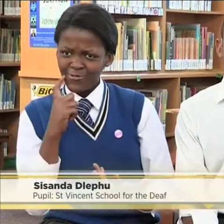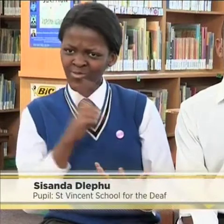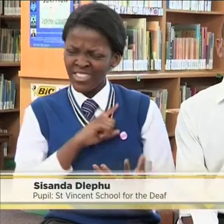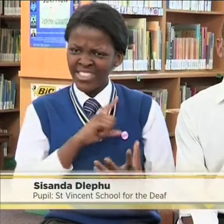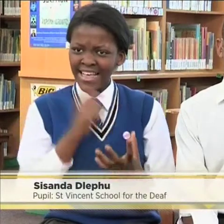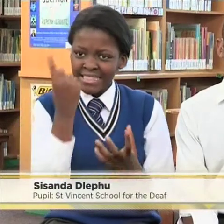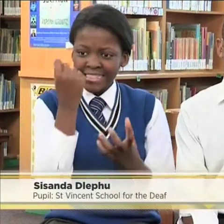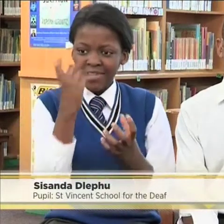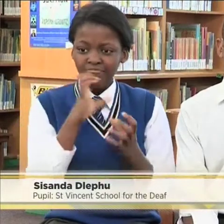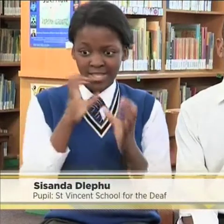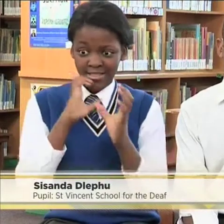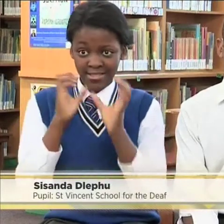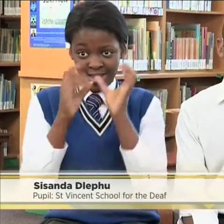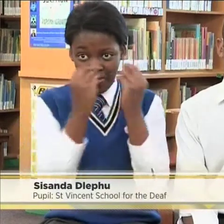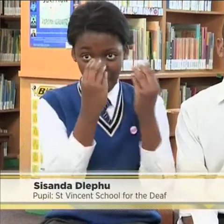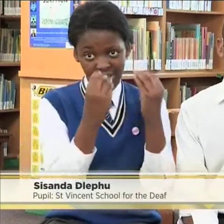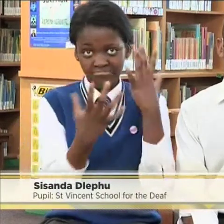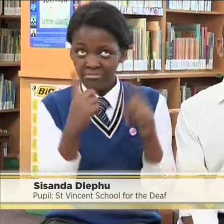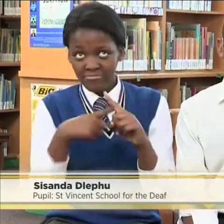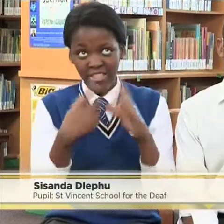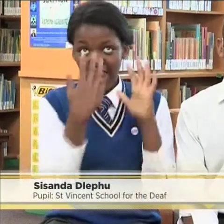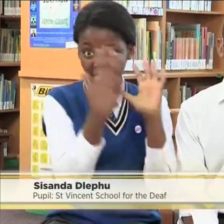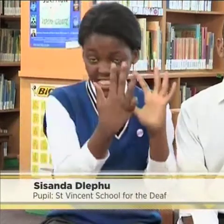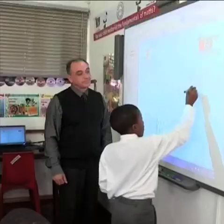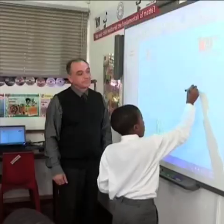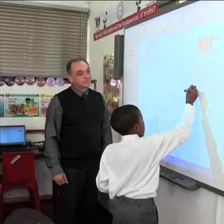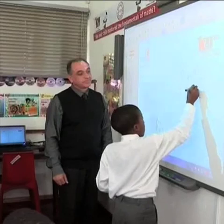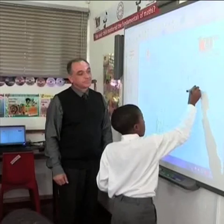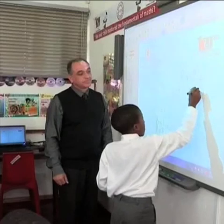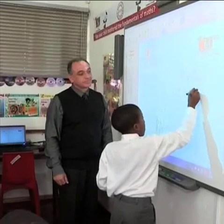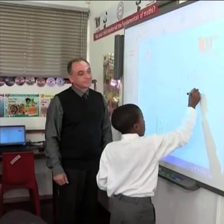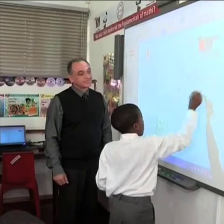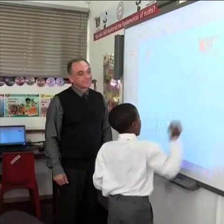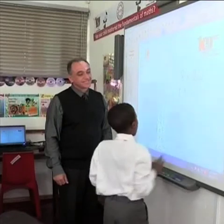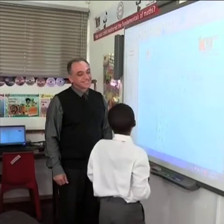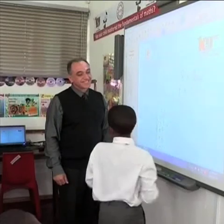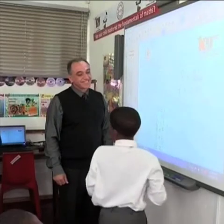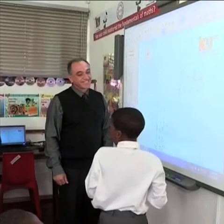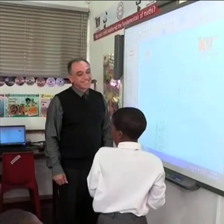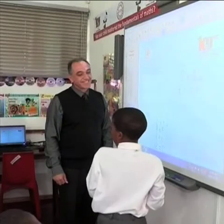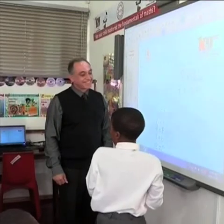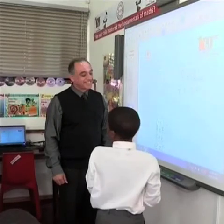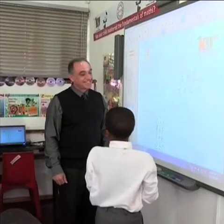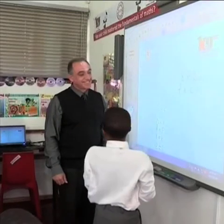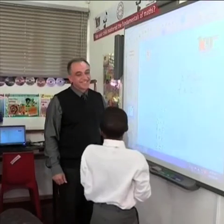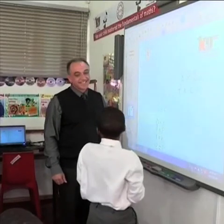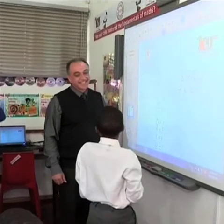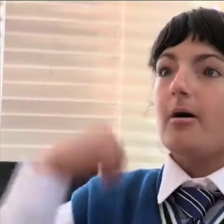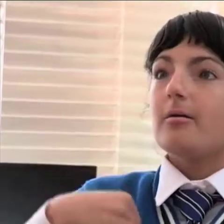easier now because there are numbers like maybe 9 times 12 and you put the names and you can understand it much clearer. Examples